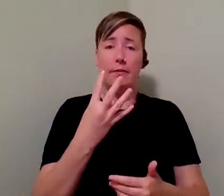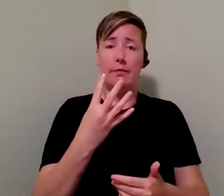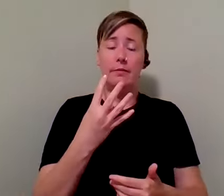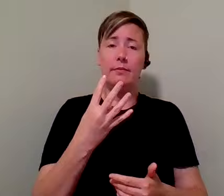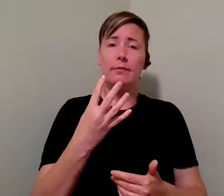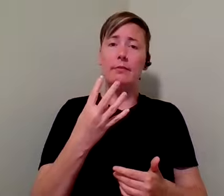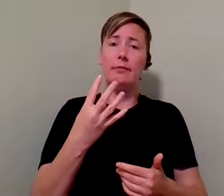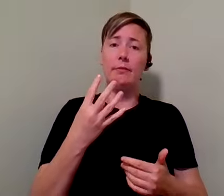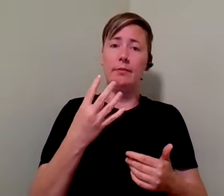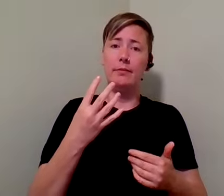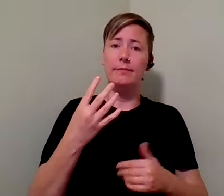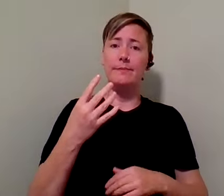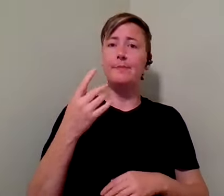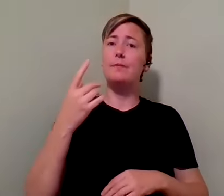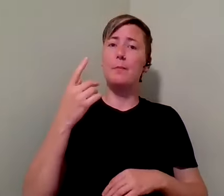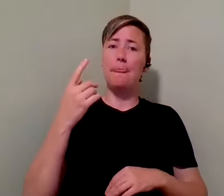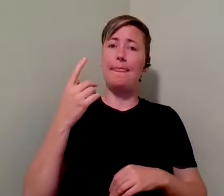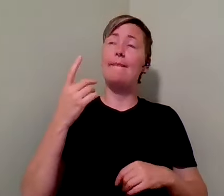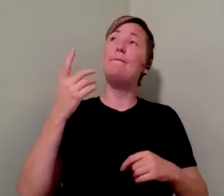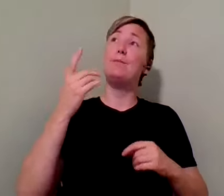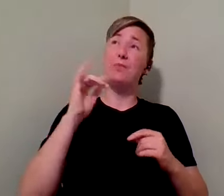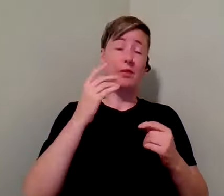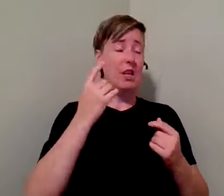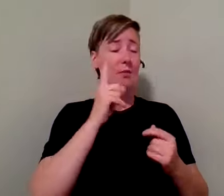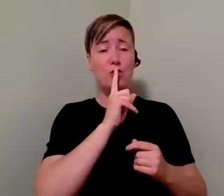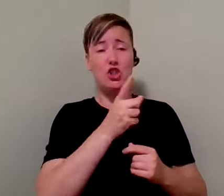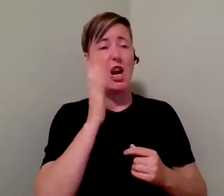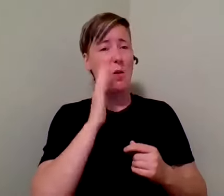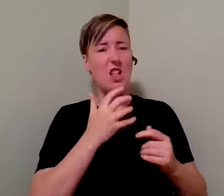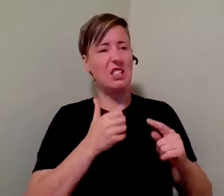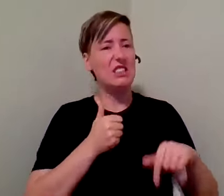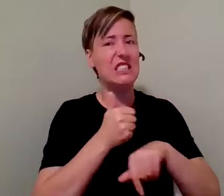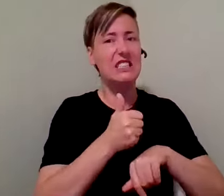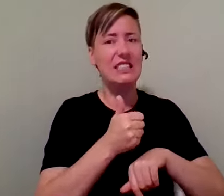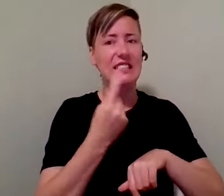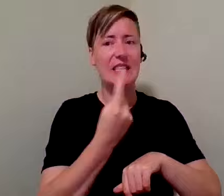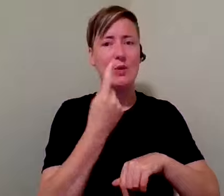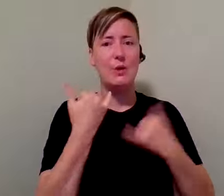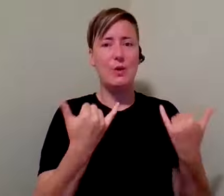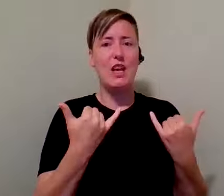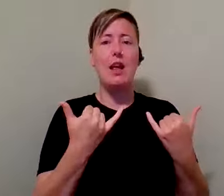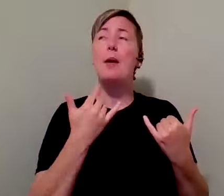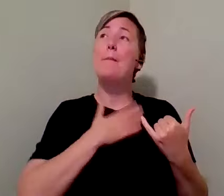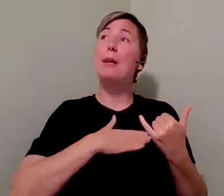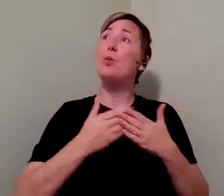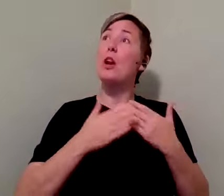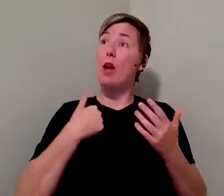of a gun everything I want for myself. Good health, long life, sobriety, serenity, fat bank balance, fast cars, hot chicks,